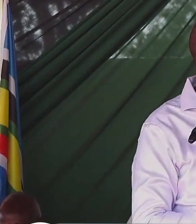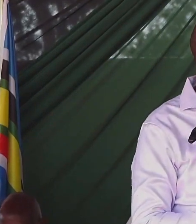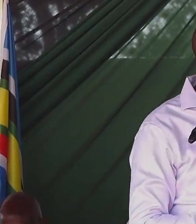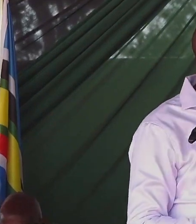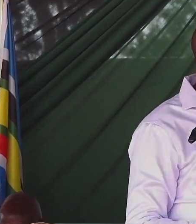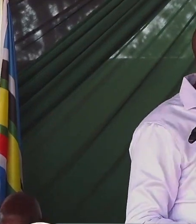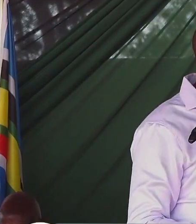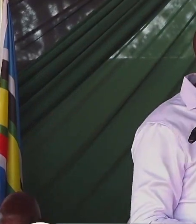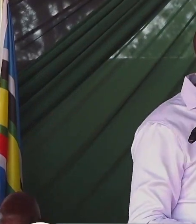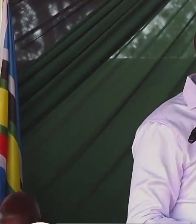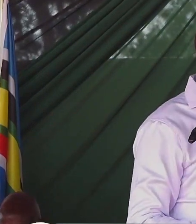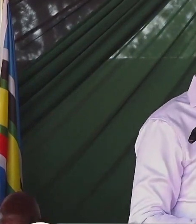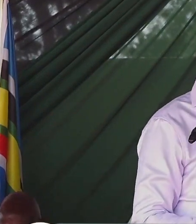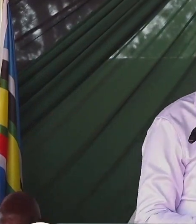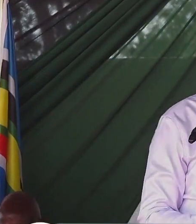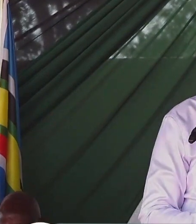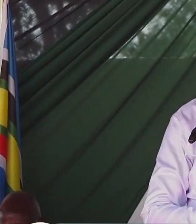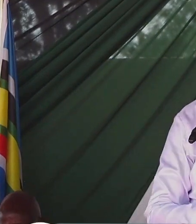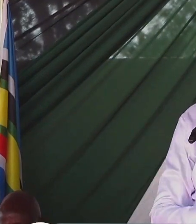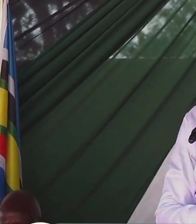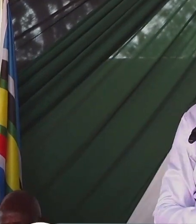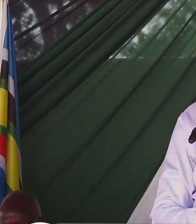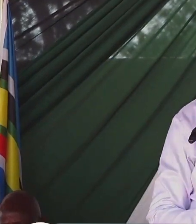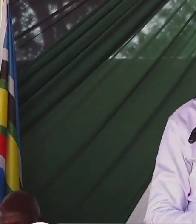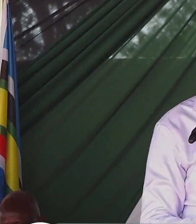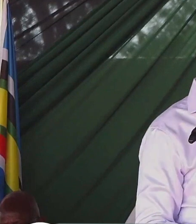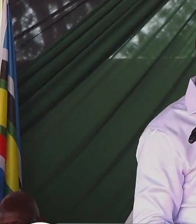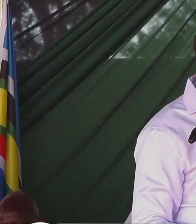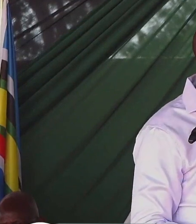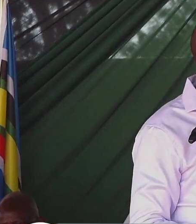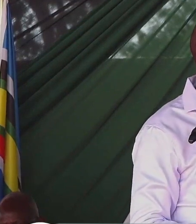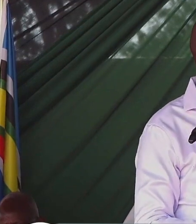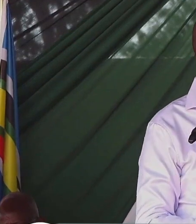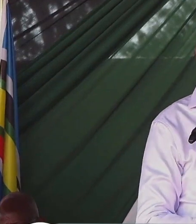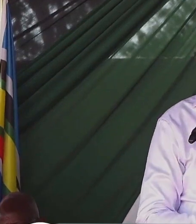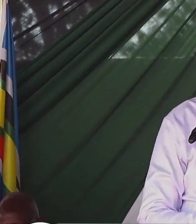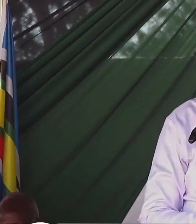County. Excellency,